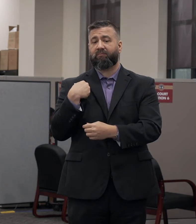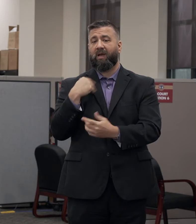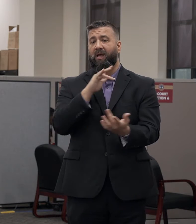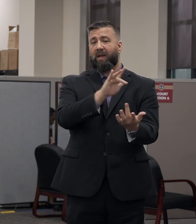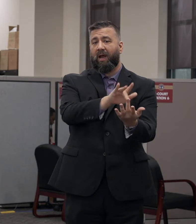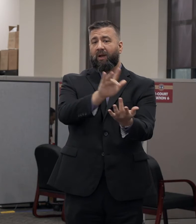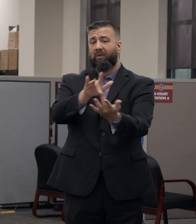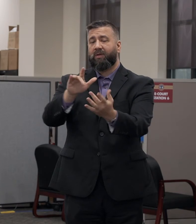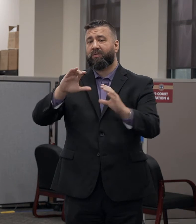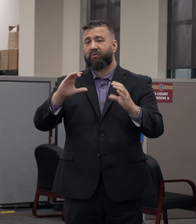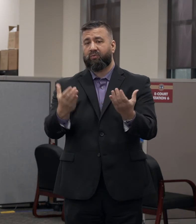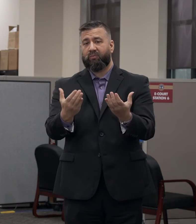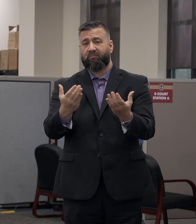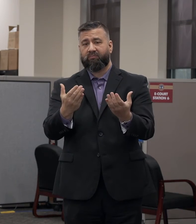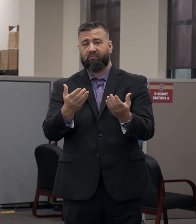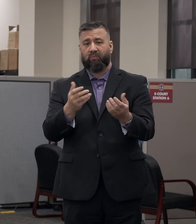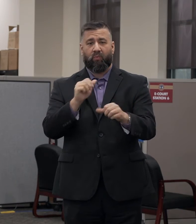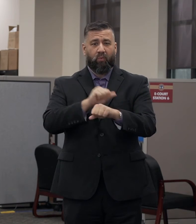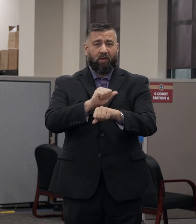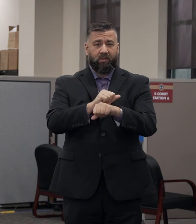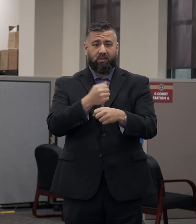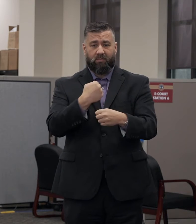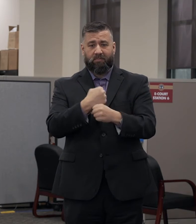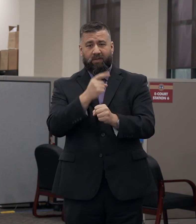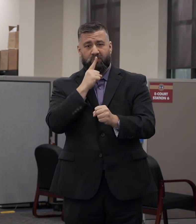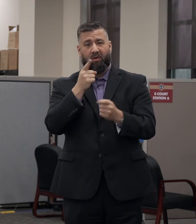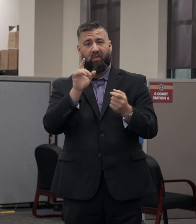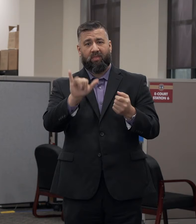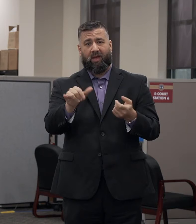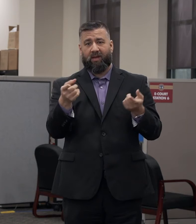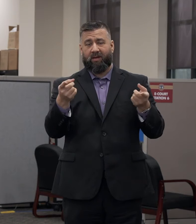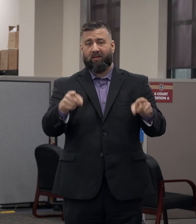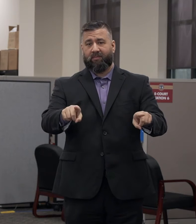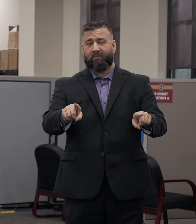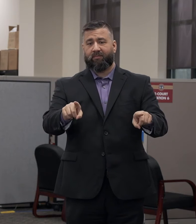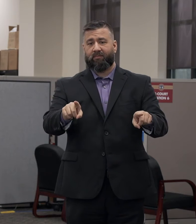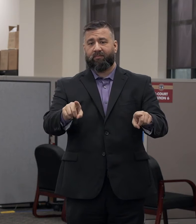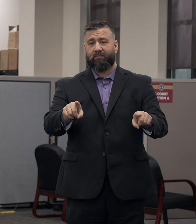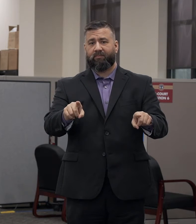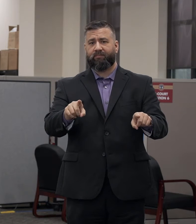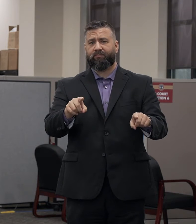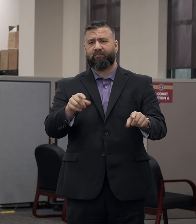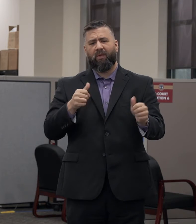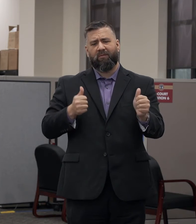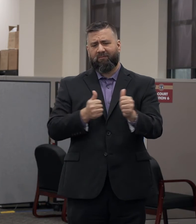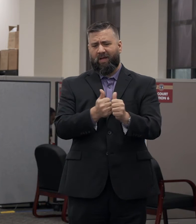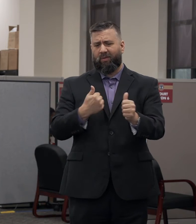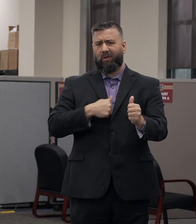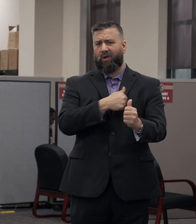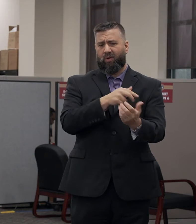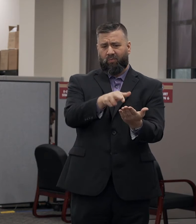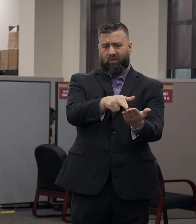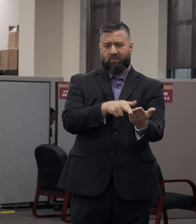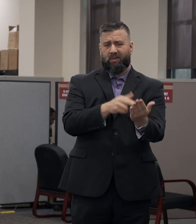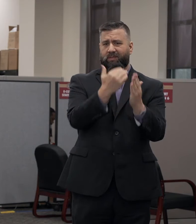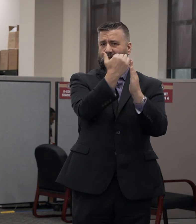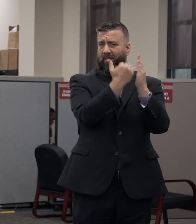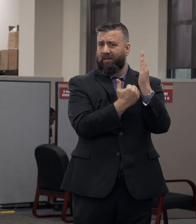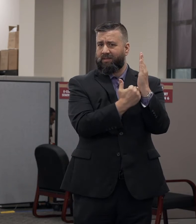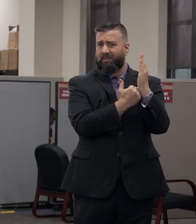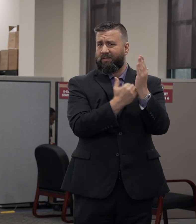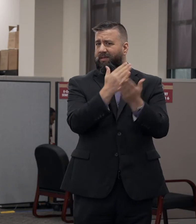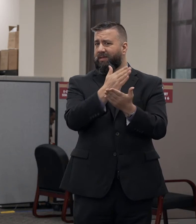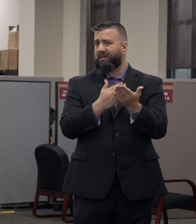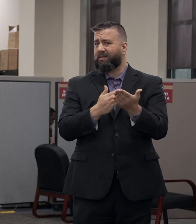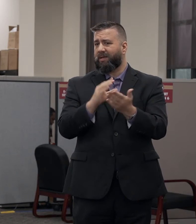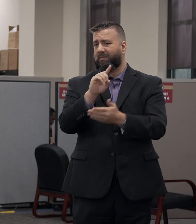to make sure that that happens. Based on our pre-registration list, we're seeing some zip codes in St. Louis County only